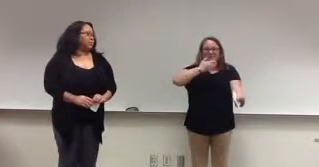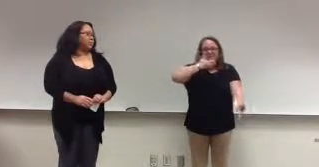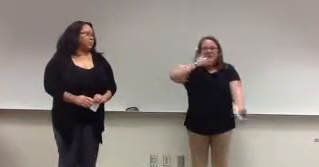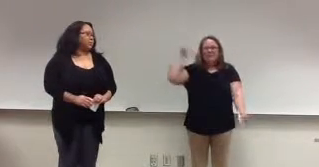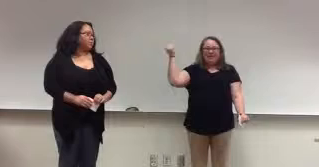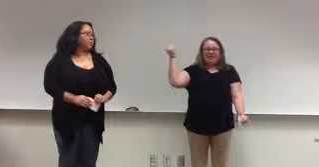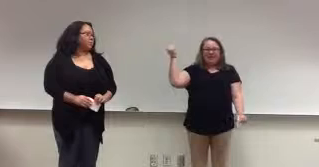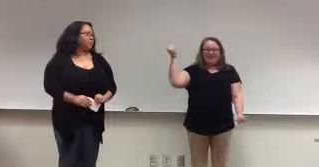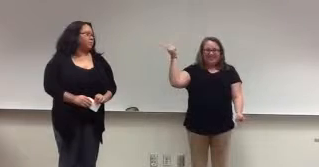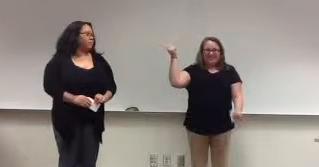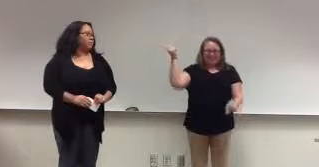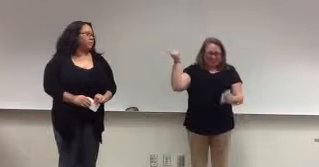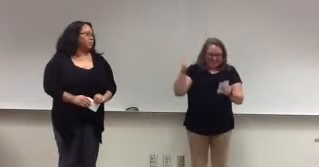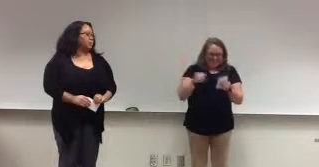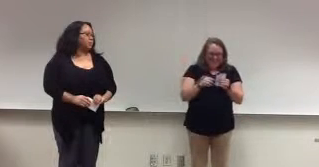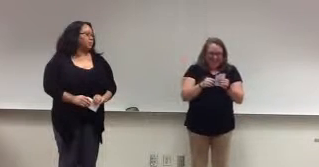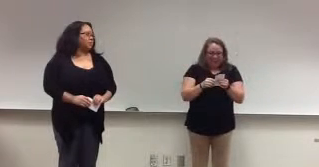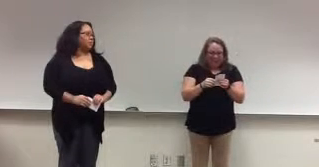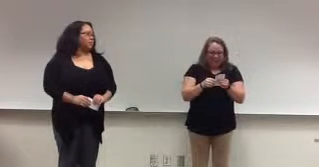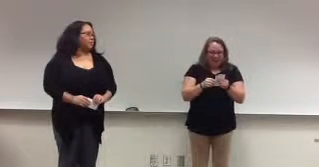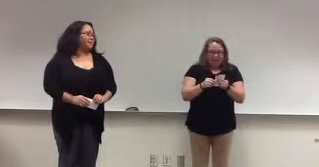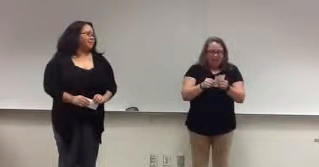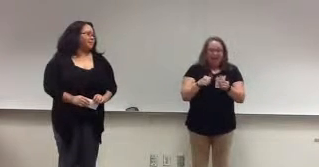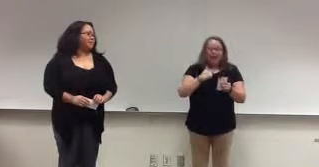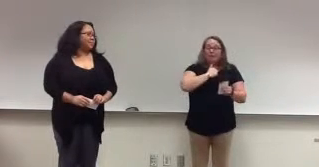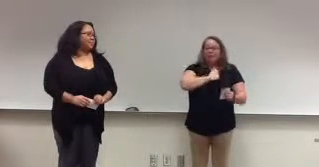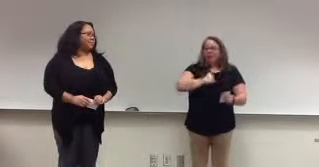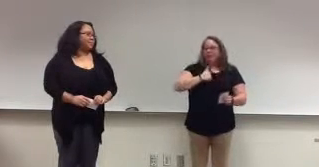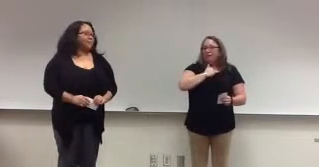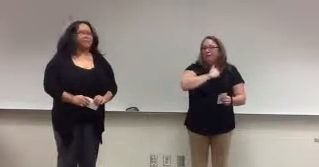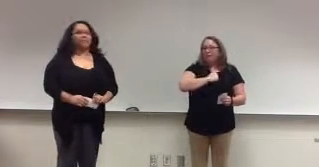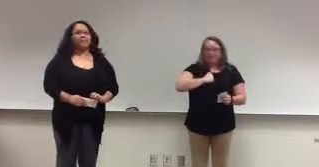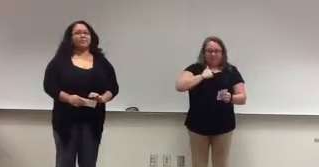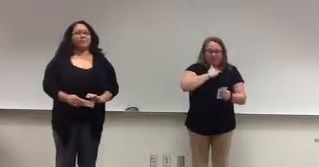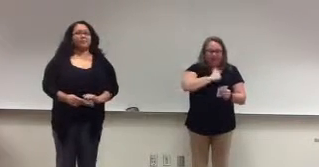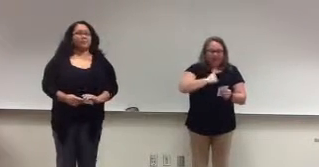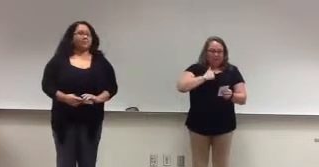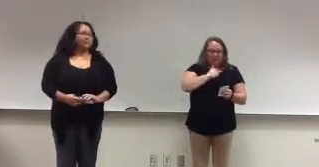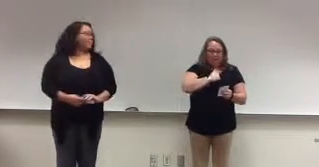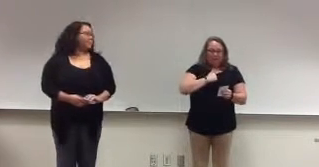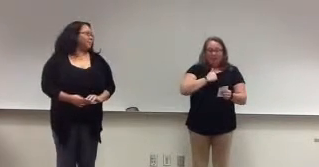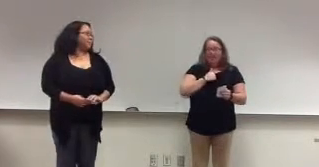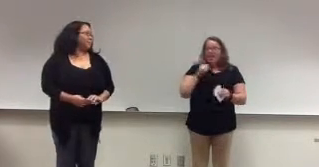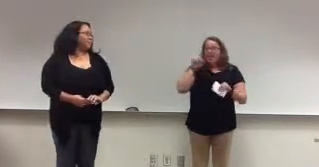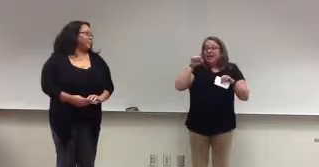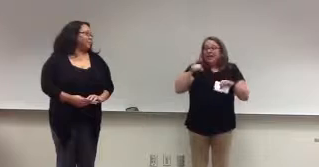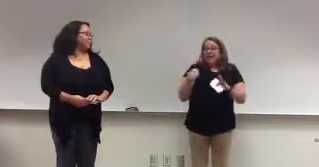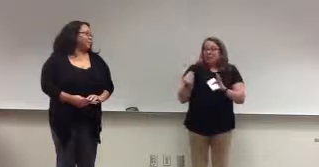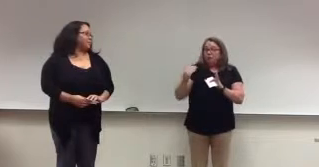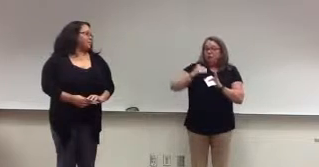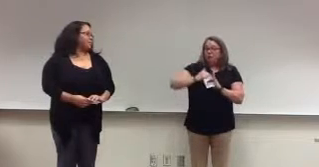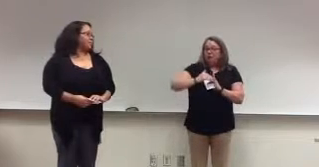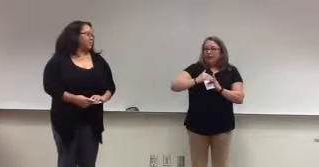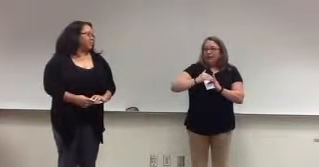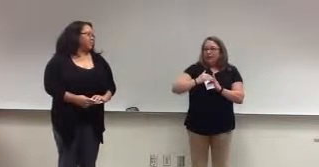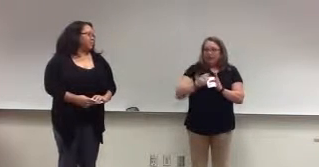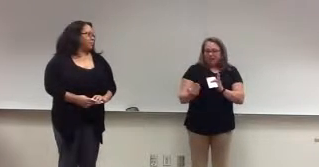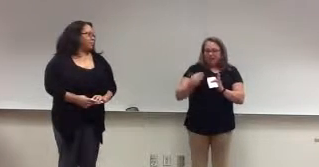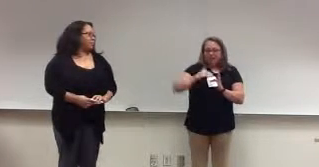my best. I'm sorry. I'm sorry. Can you repeat? This is